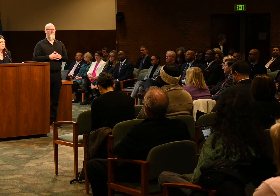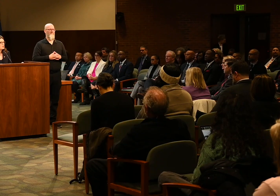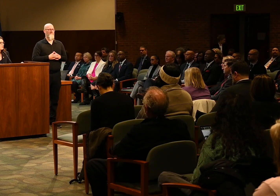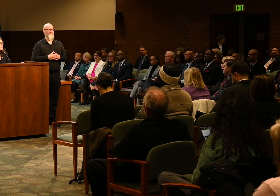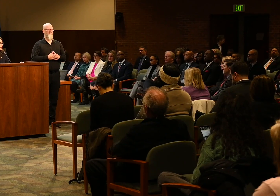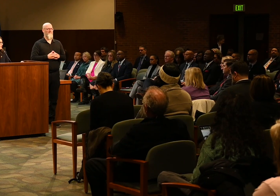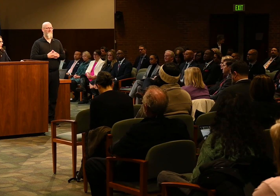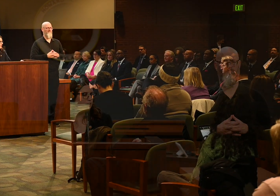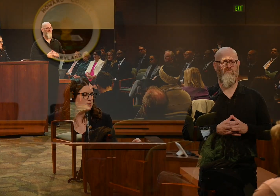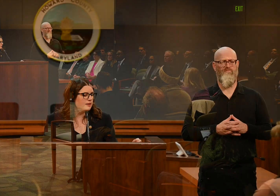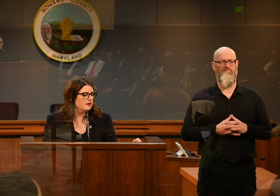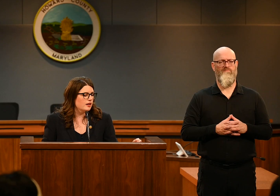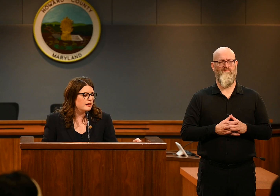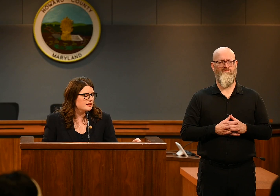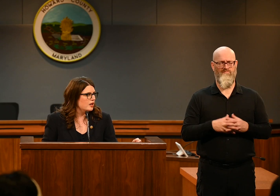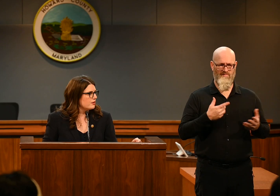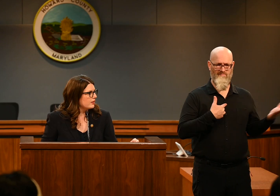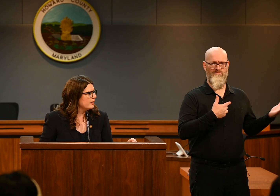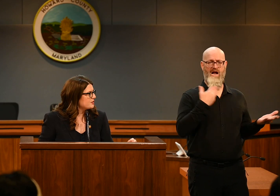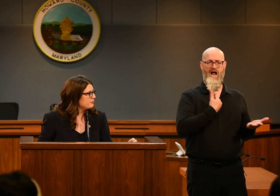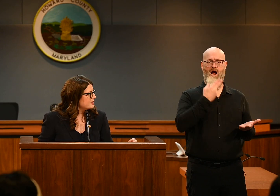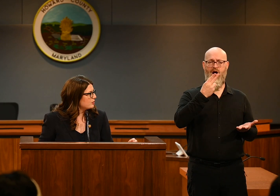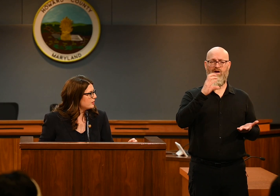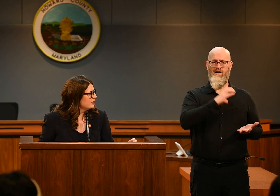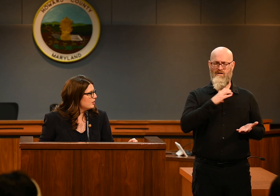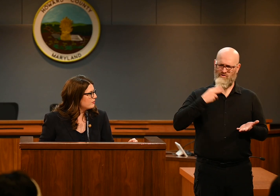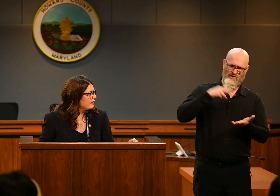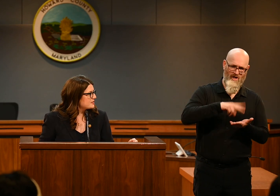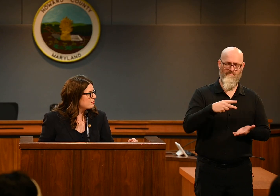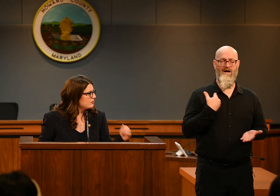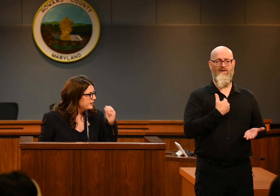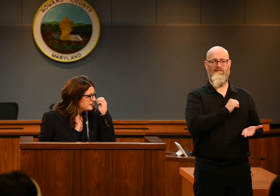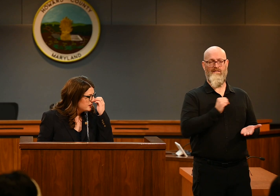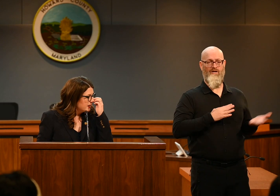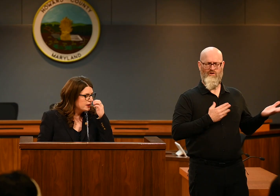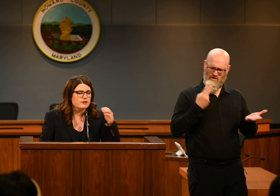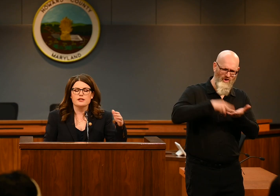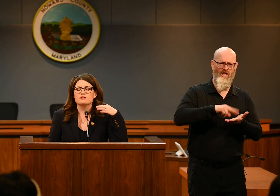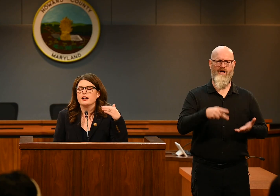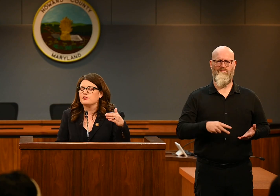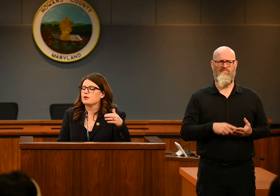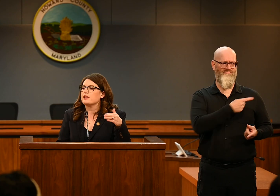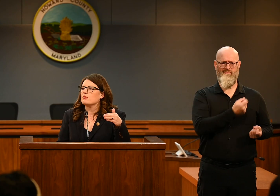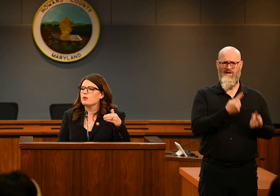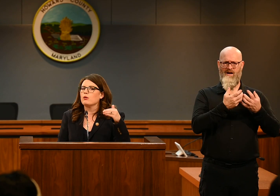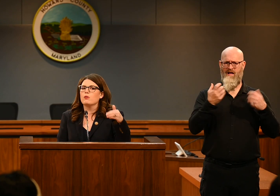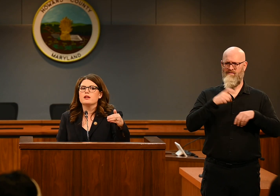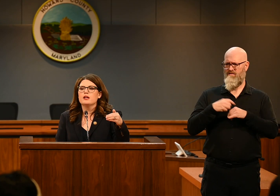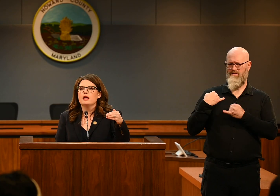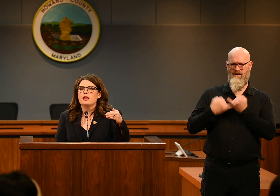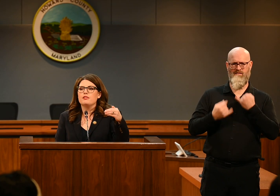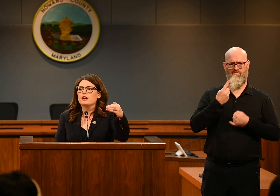know Senator Alsworks and Senator Van Hollen have spent a lot of time with our colleagues from Minnesota over the last couple of weeks, hearing directly from them